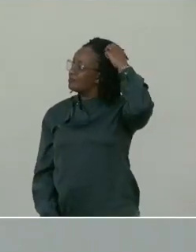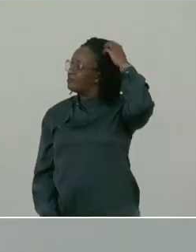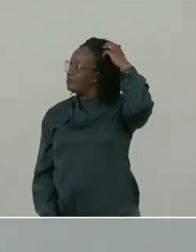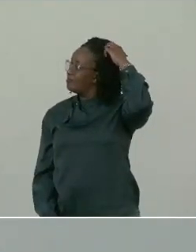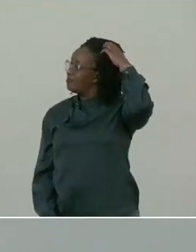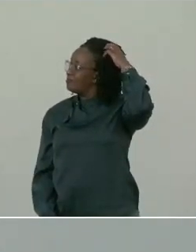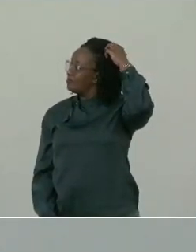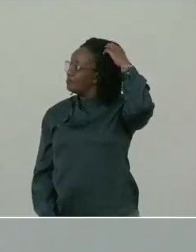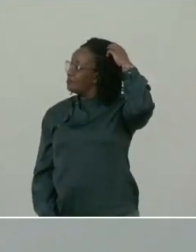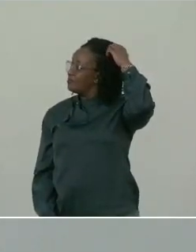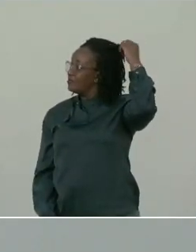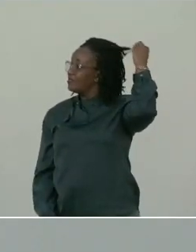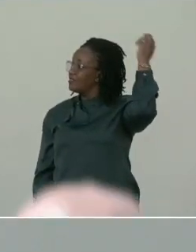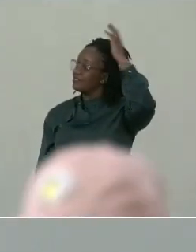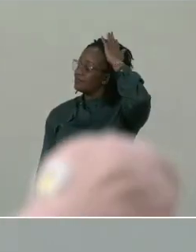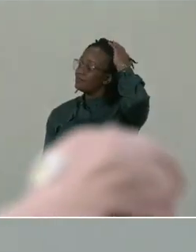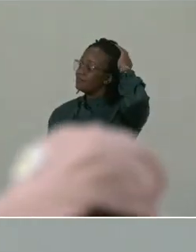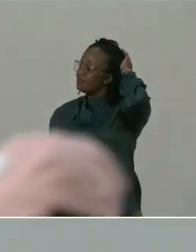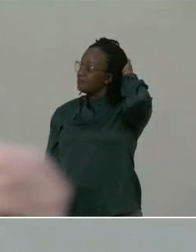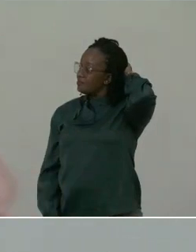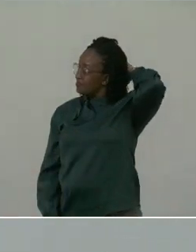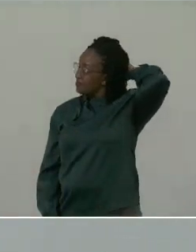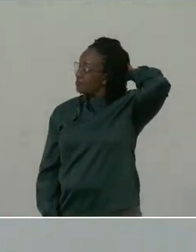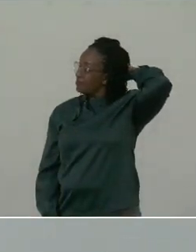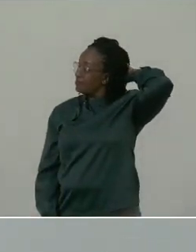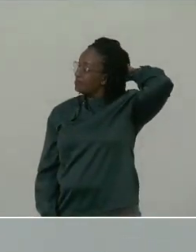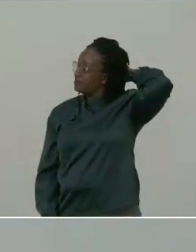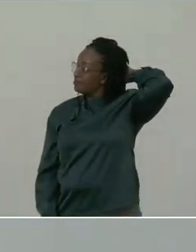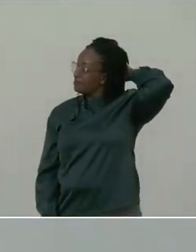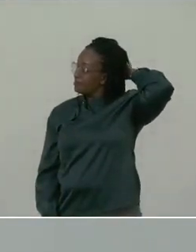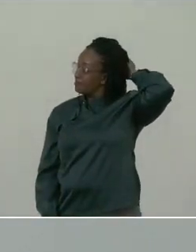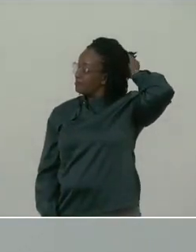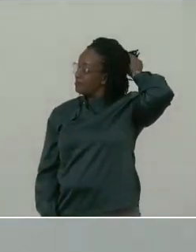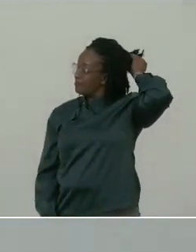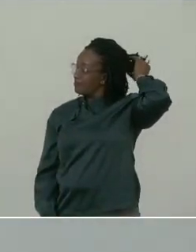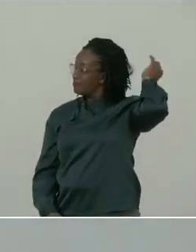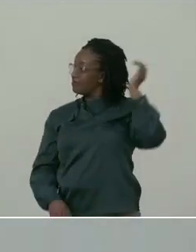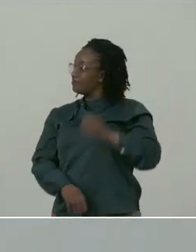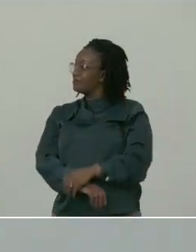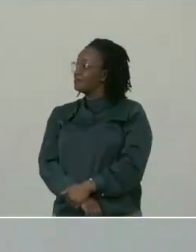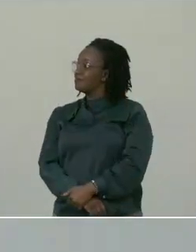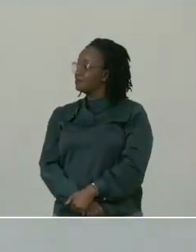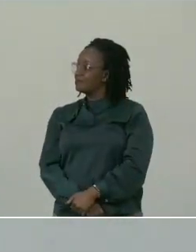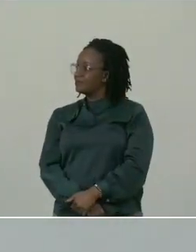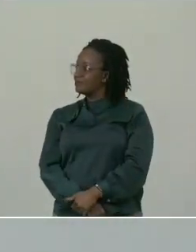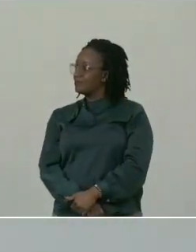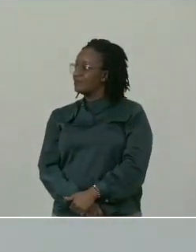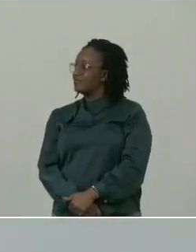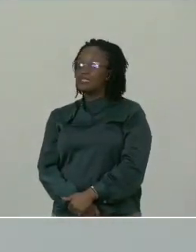you an example. South Africa has, not South Africa,